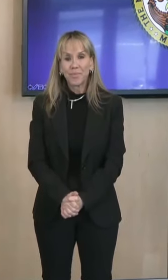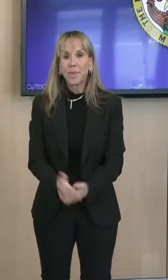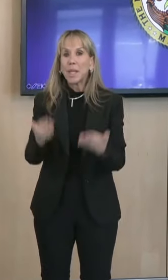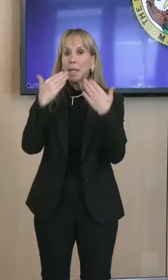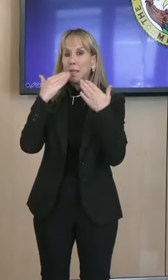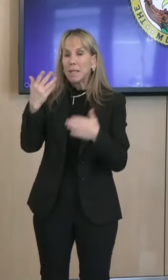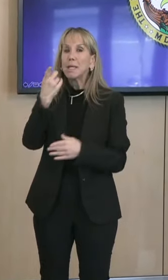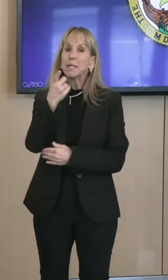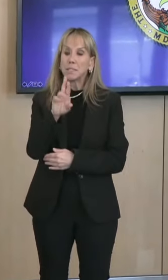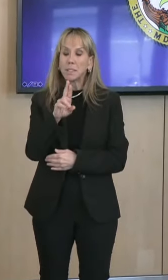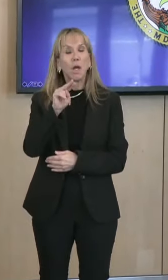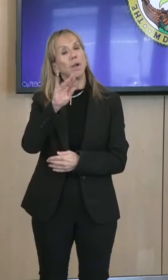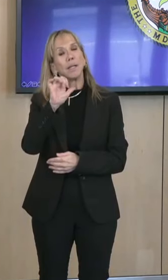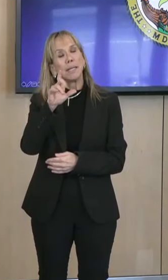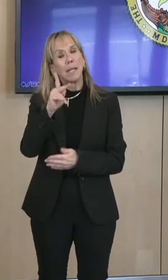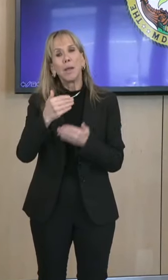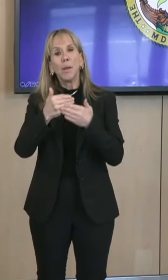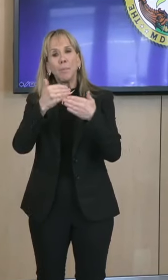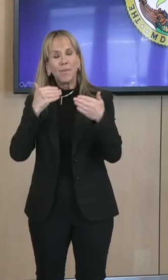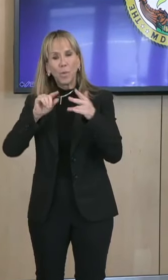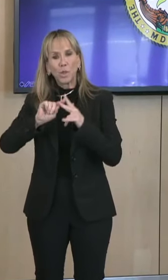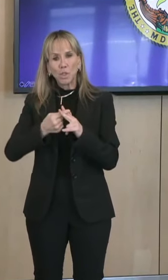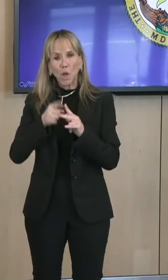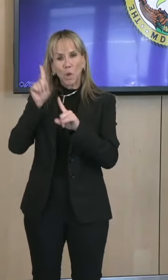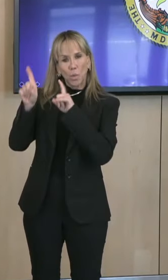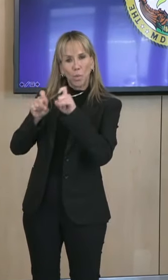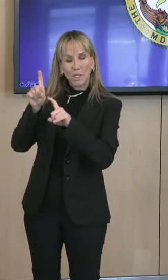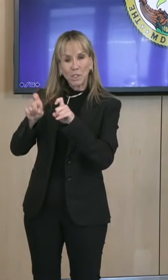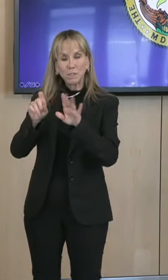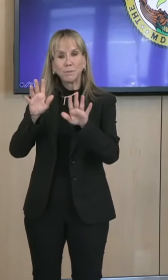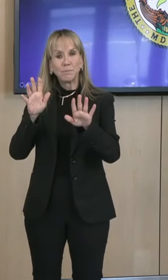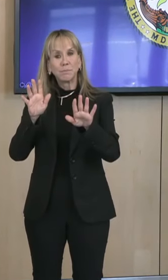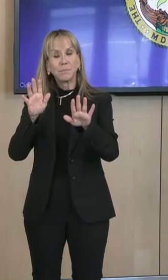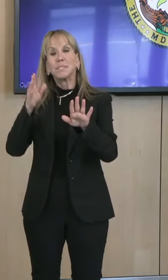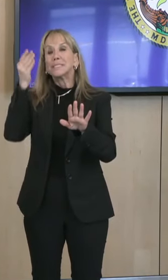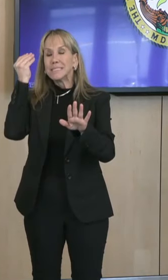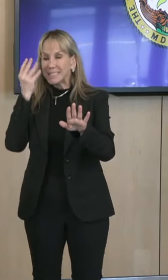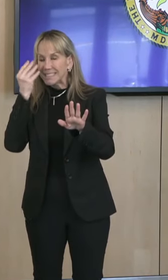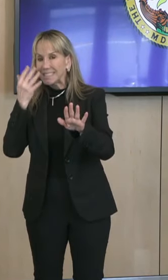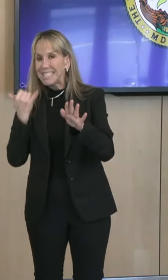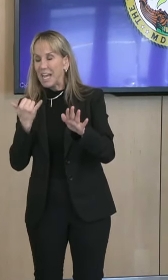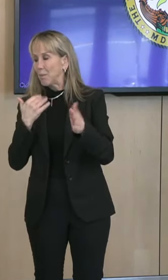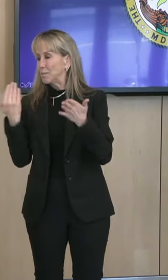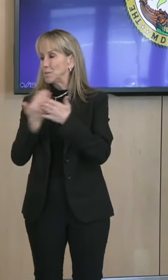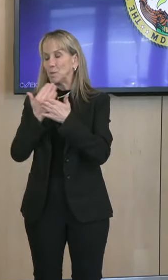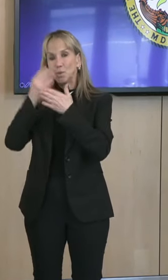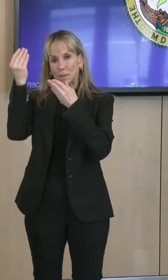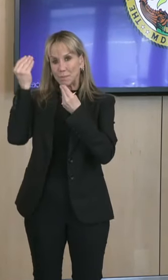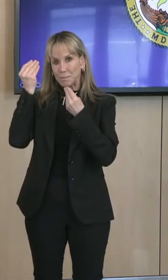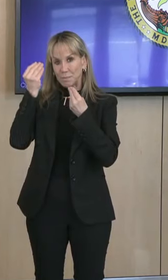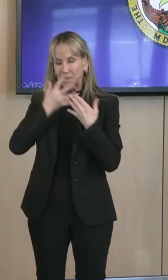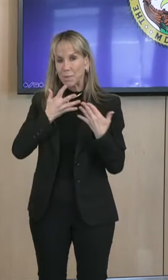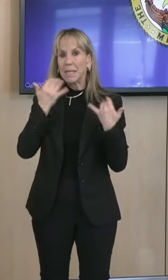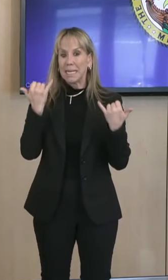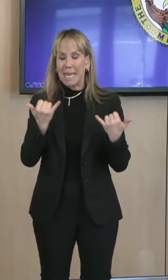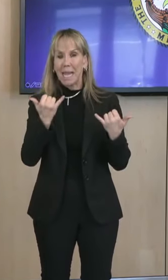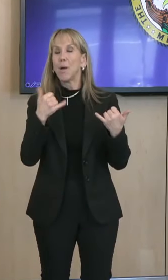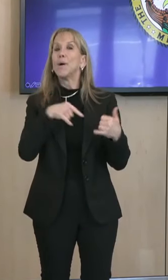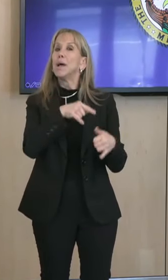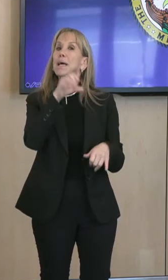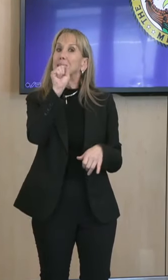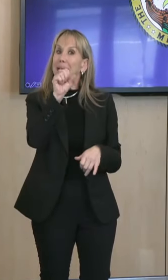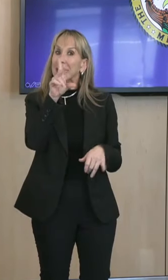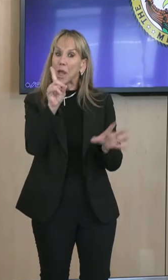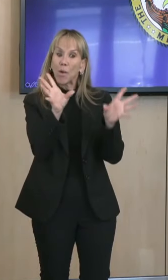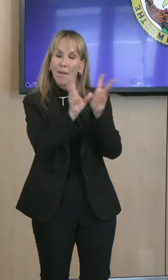Thank you, Dr. Nick. Before we get to the questions, there's been some new developments that were in the planning stages that are now being implemented at the San Diego Convention